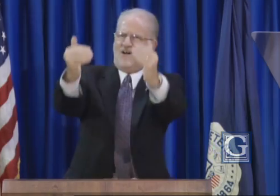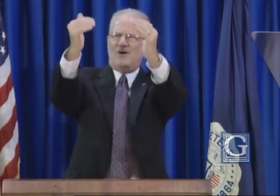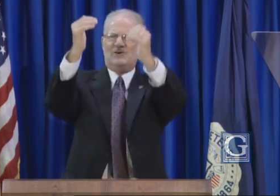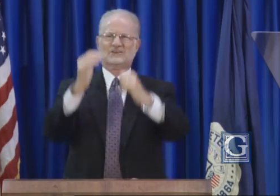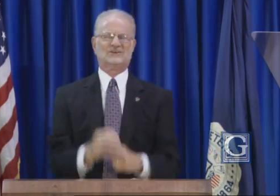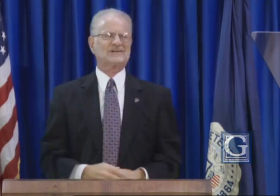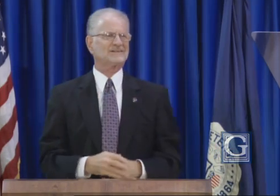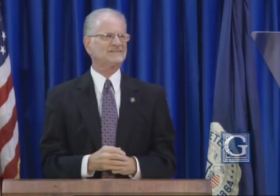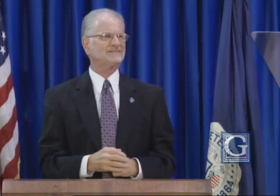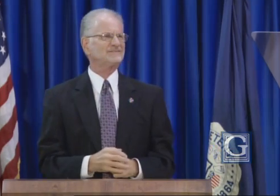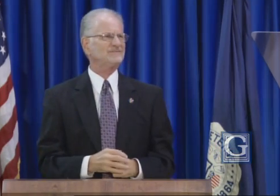Fall forward.